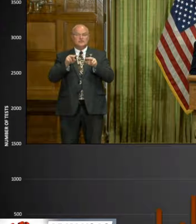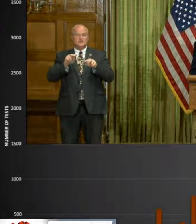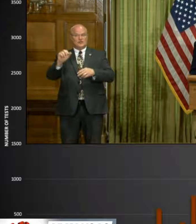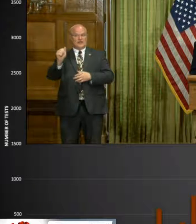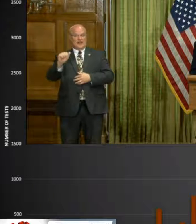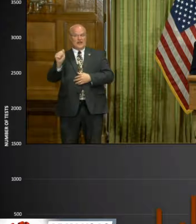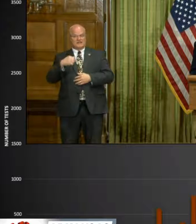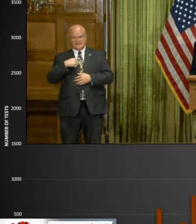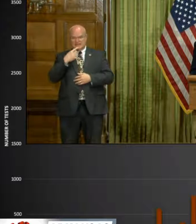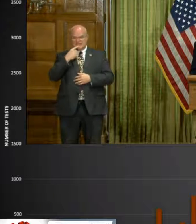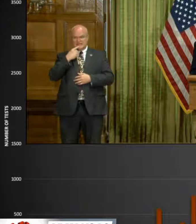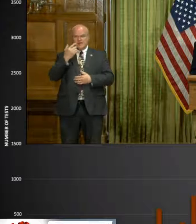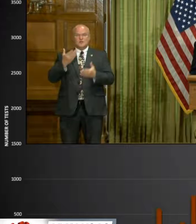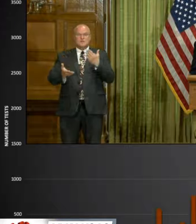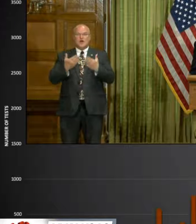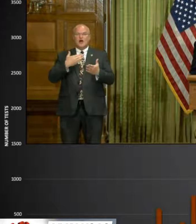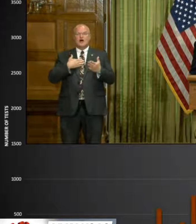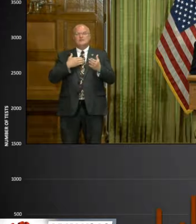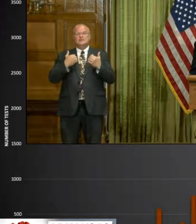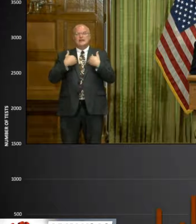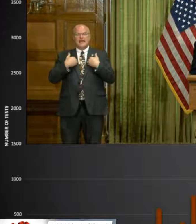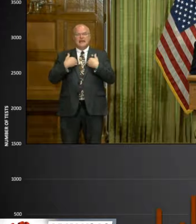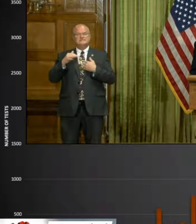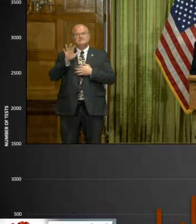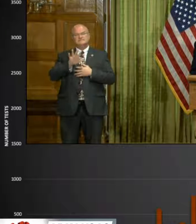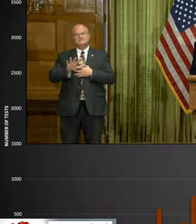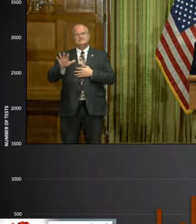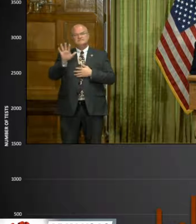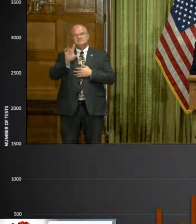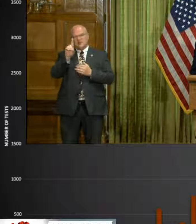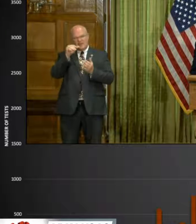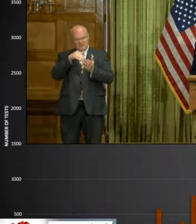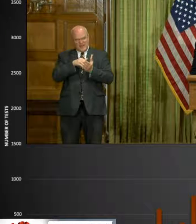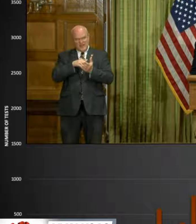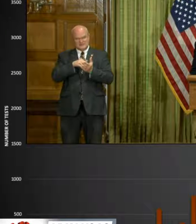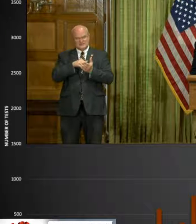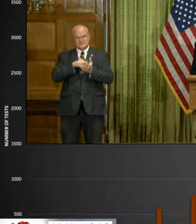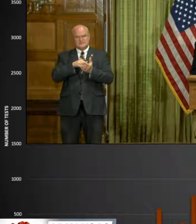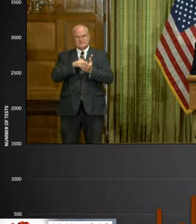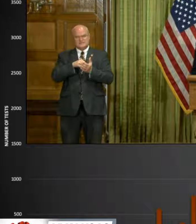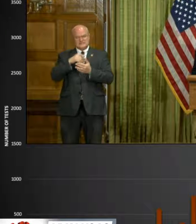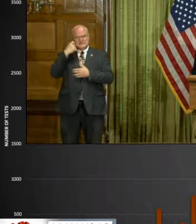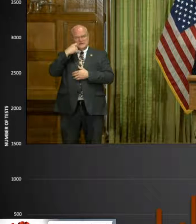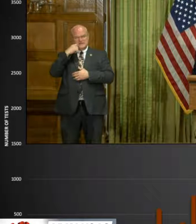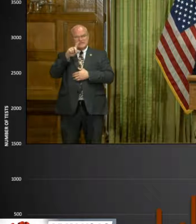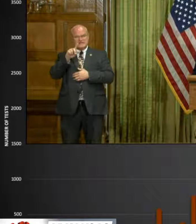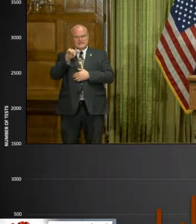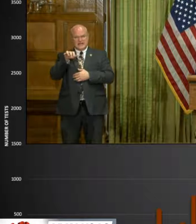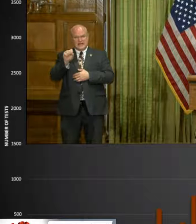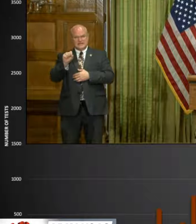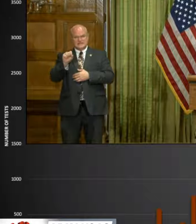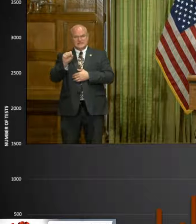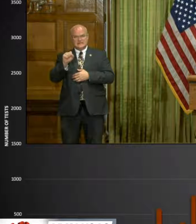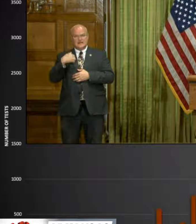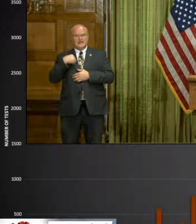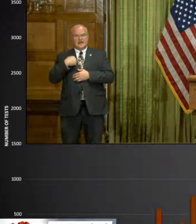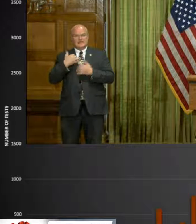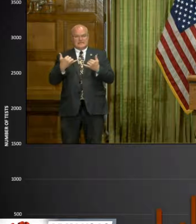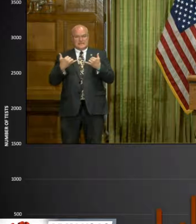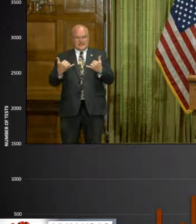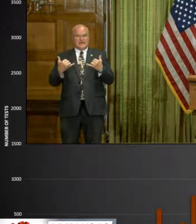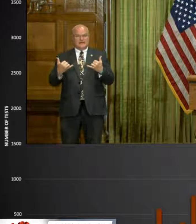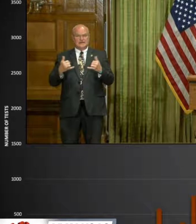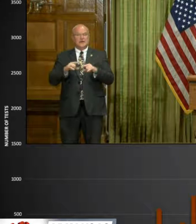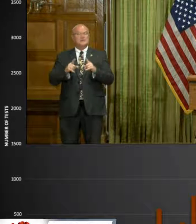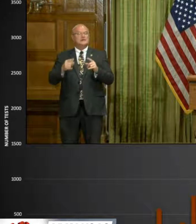on average, as I've said, we've probably been running about 1,000 in recent days, which we're running